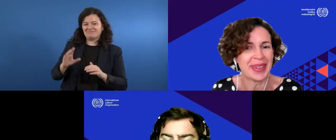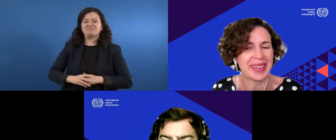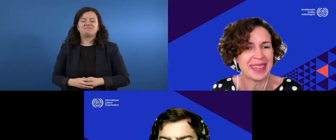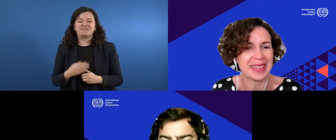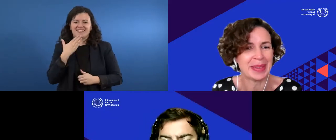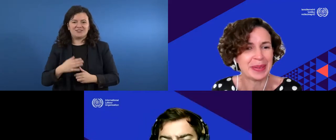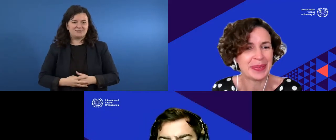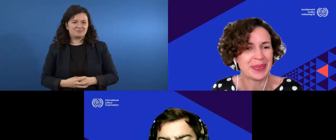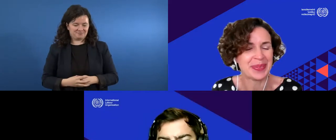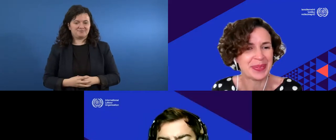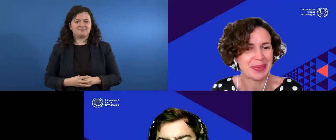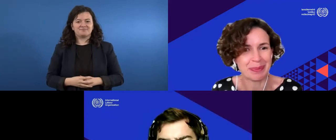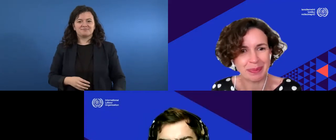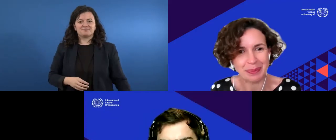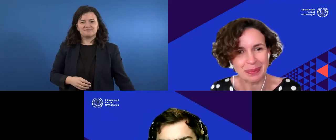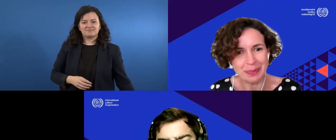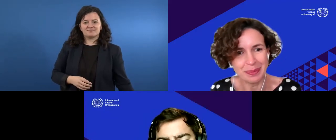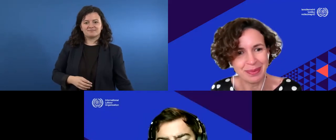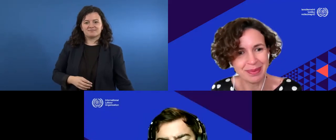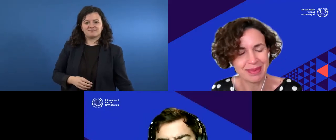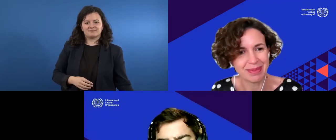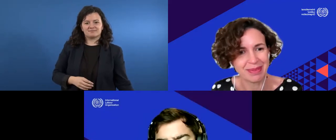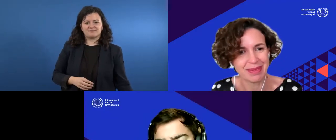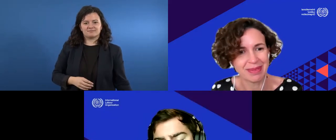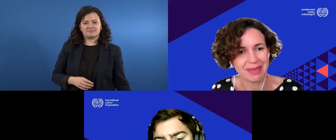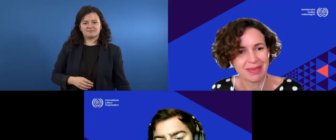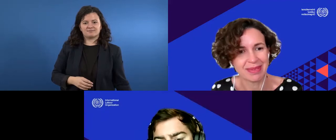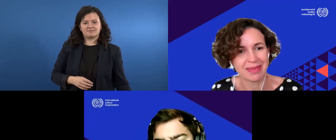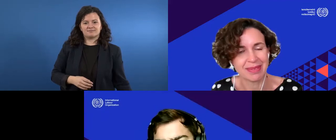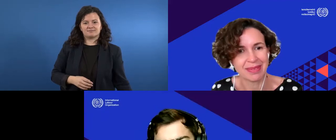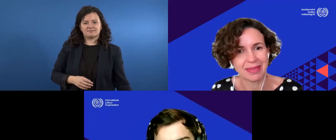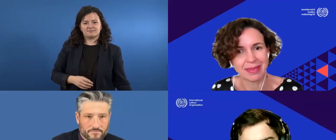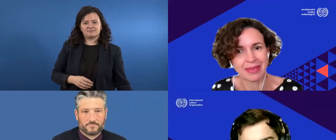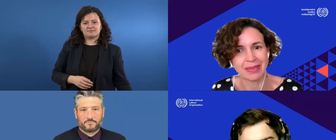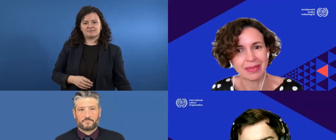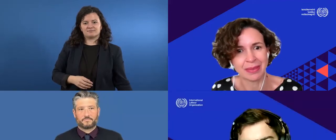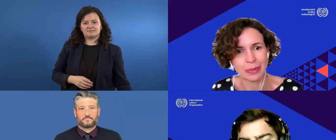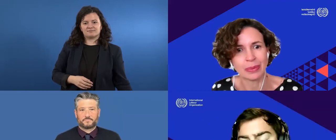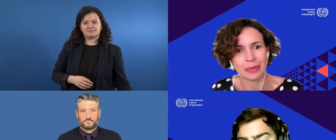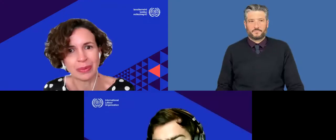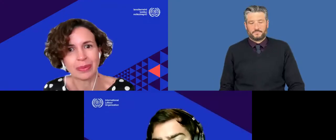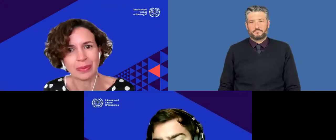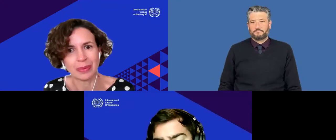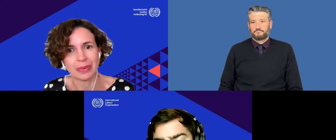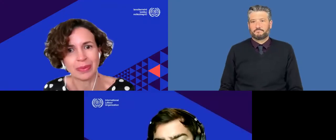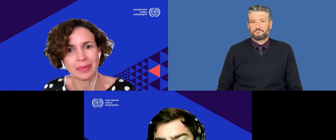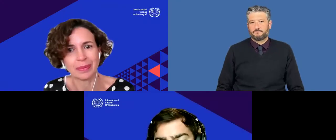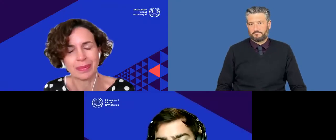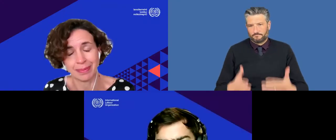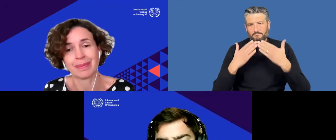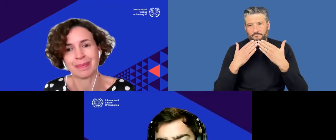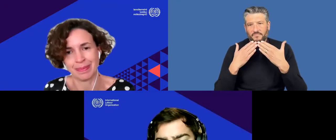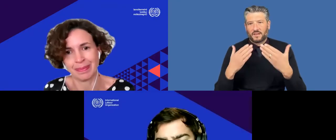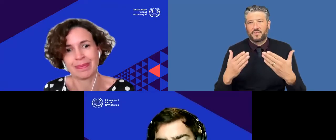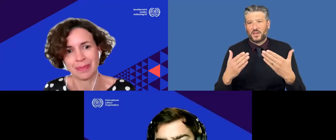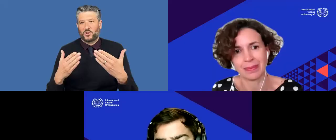you. Thank you very much, Karine. I specifically find it interesting that the quality of data that you mentioned, that is always